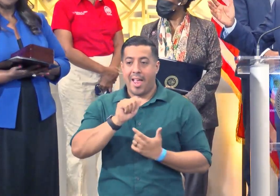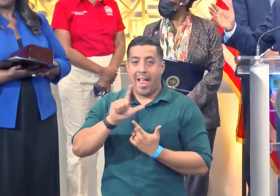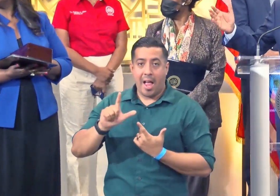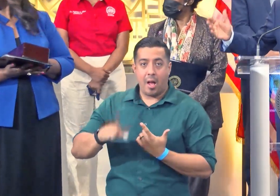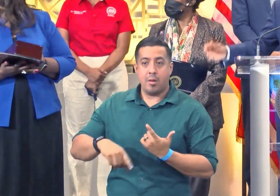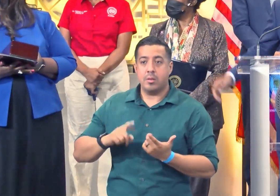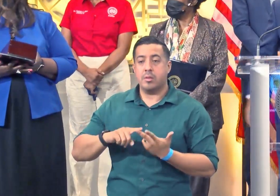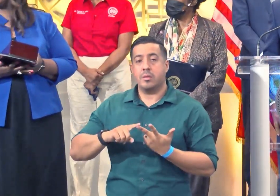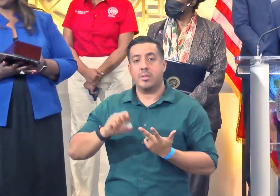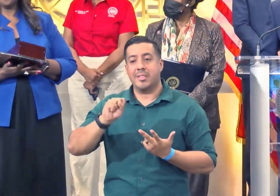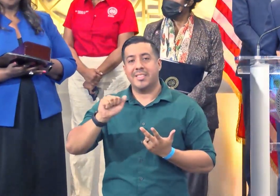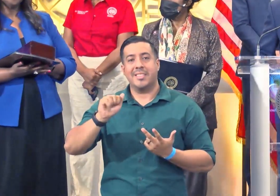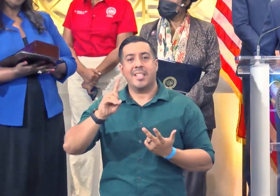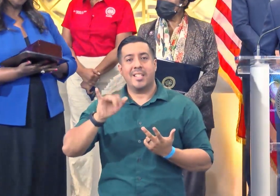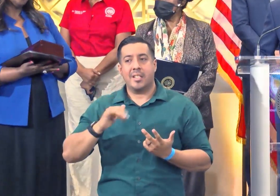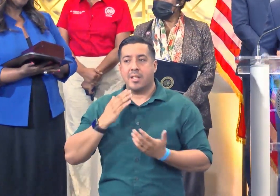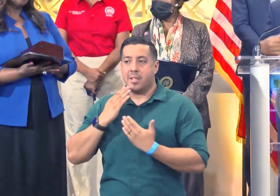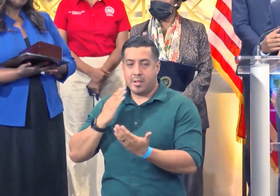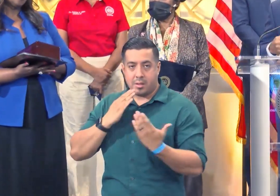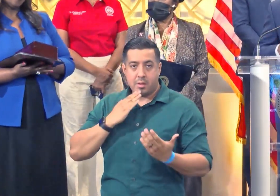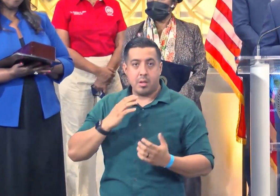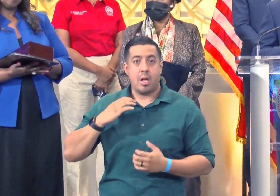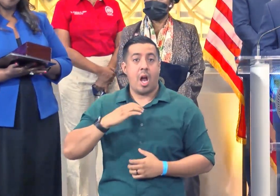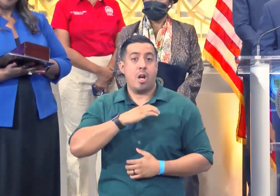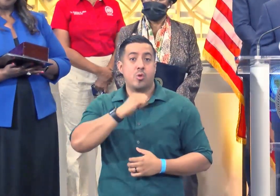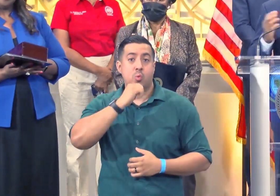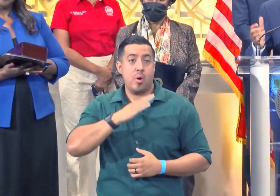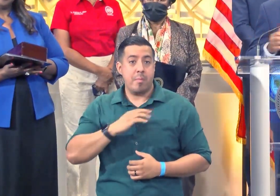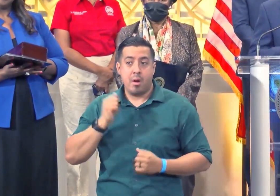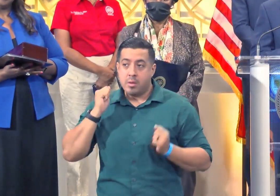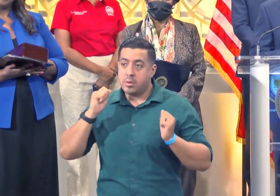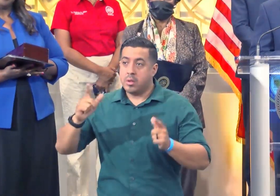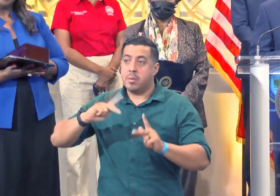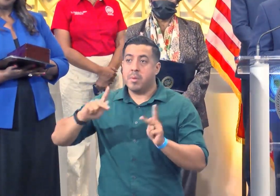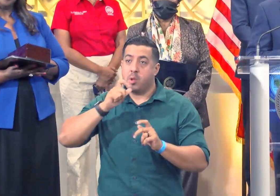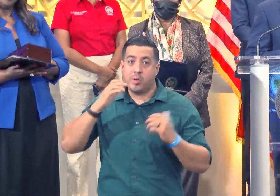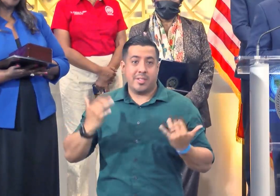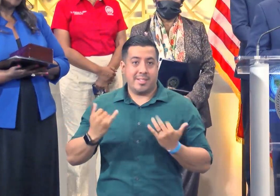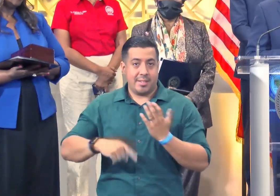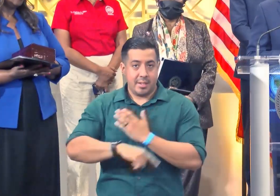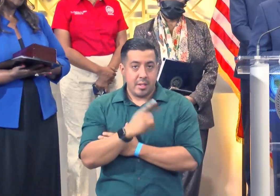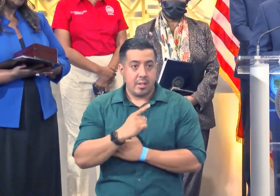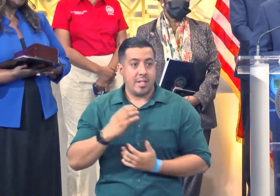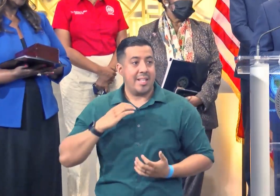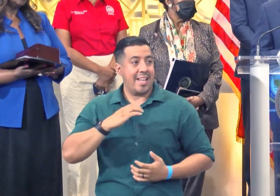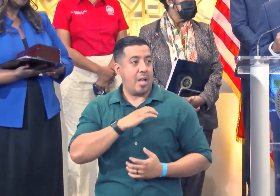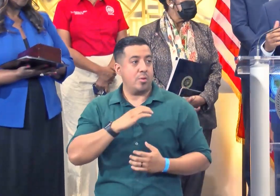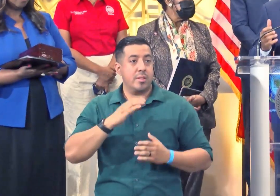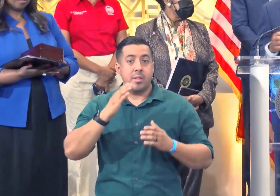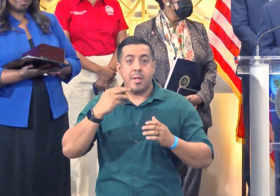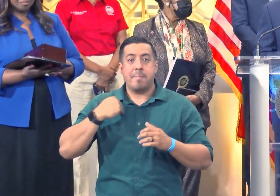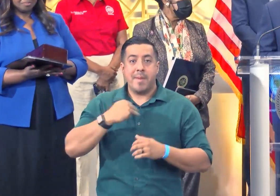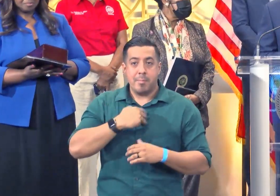Sadie. Love you, appreciate you, thank you. The Congresswoman, all of you that's present today, the council members,